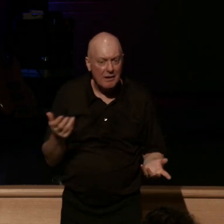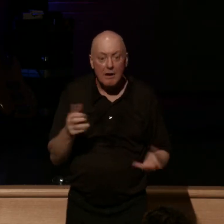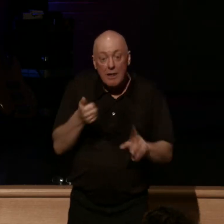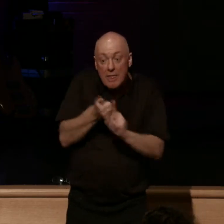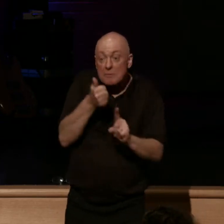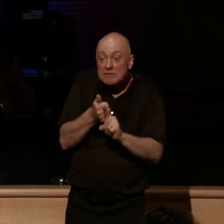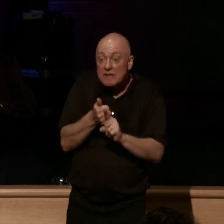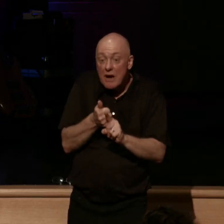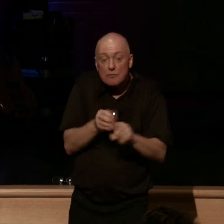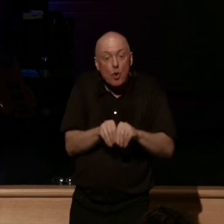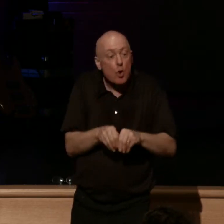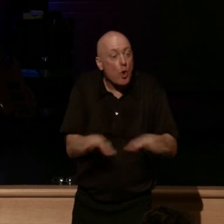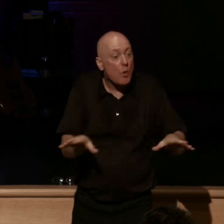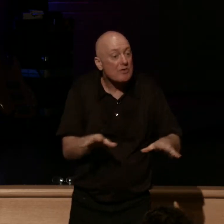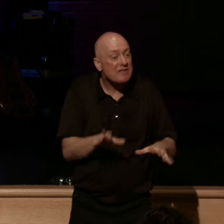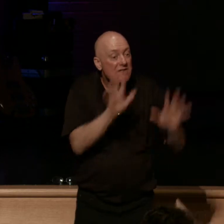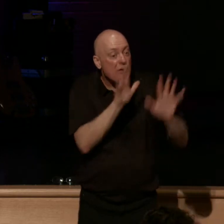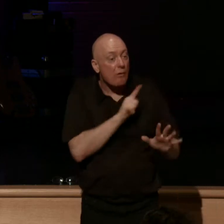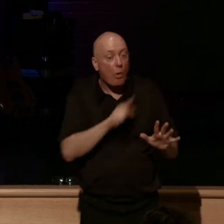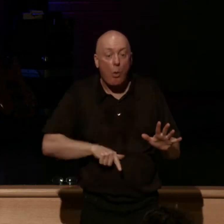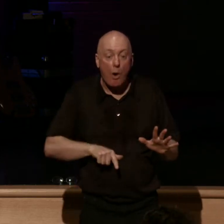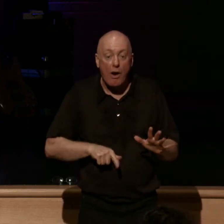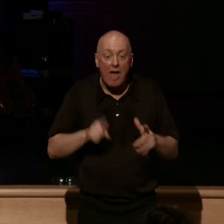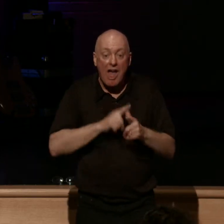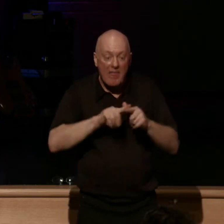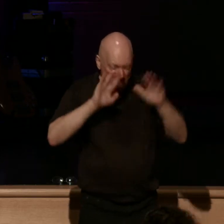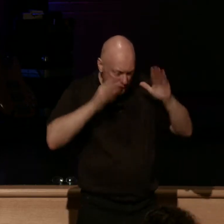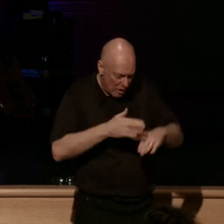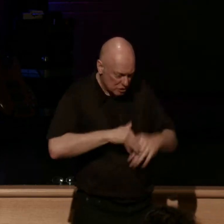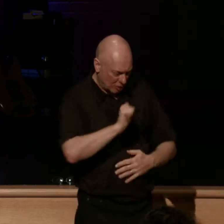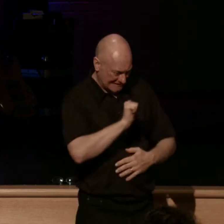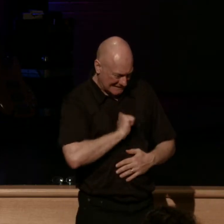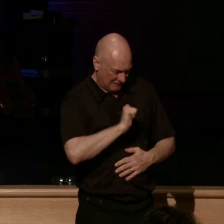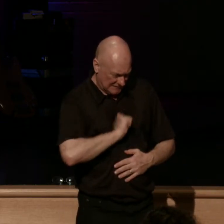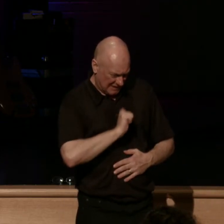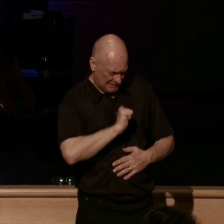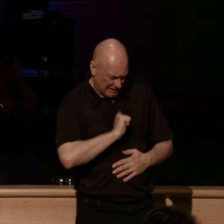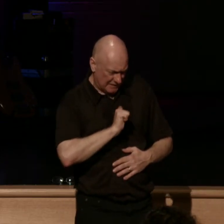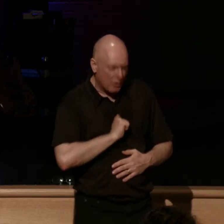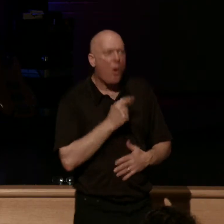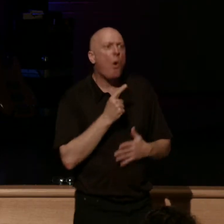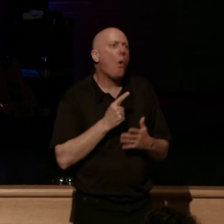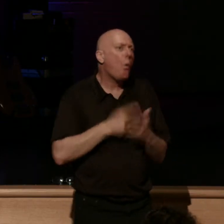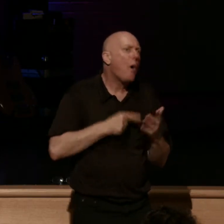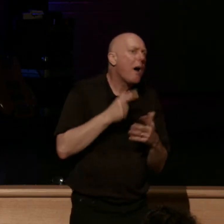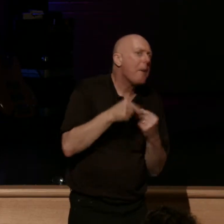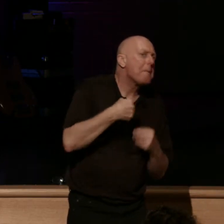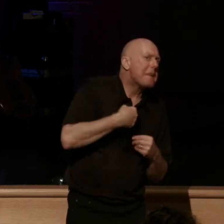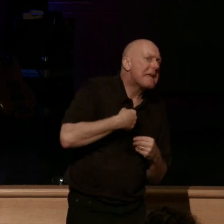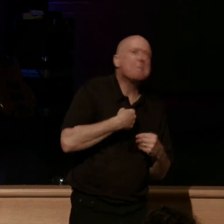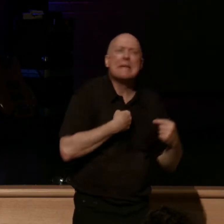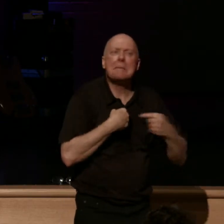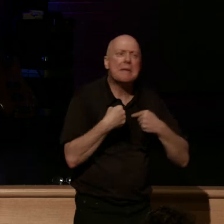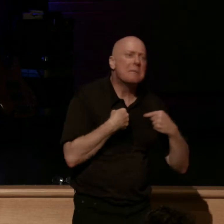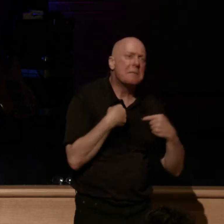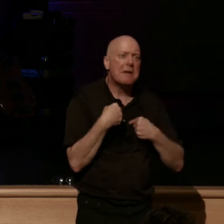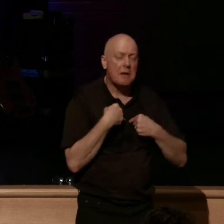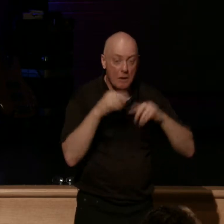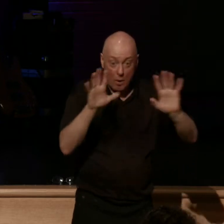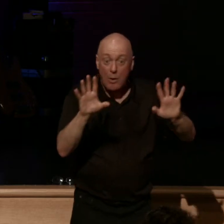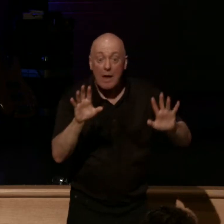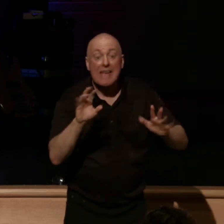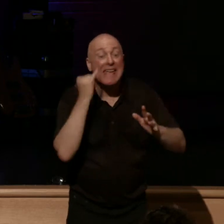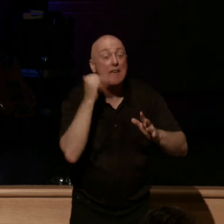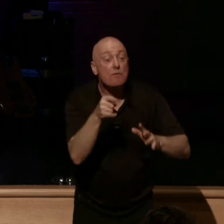Lord, then we find ourselves focusing on just the self, fear of man, and kind of what's in it for me. And then also, here's what blindness